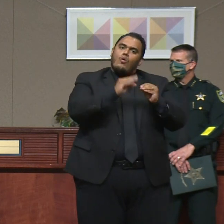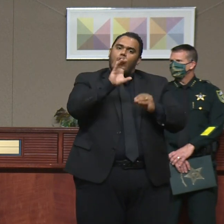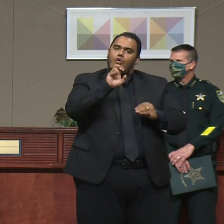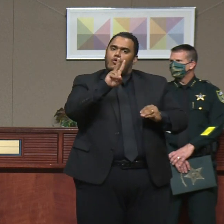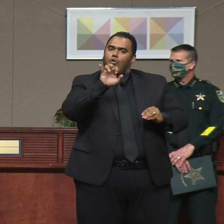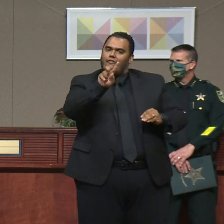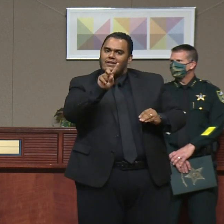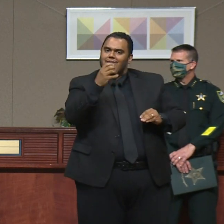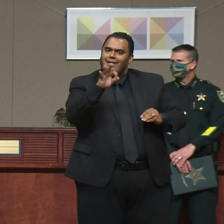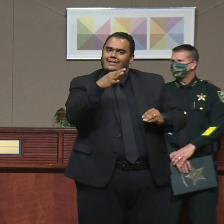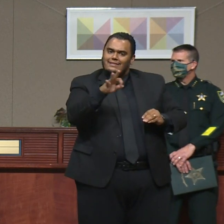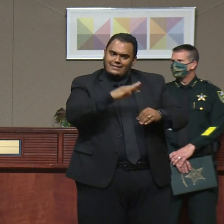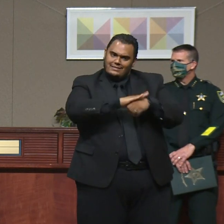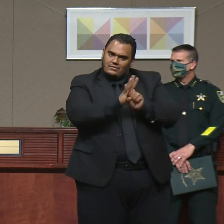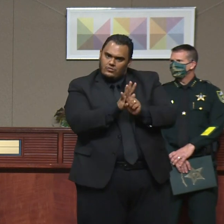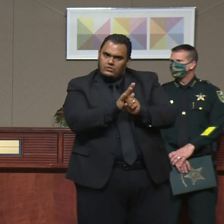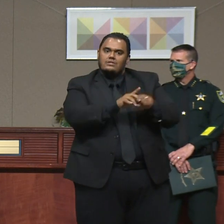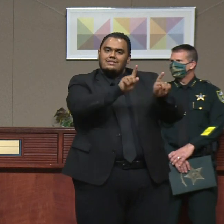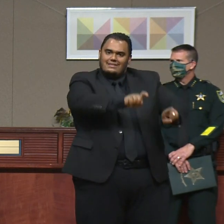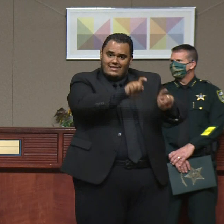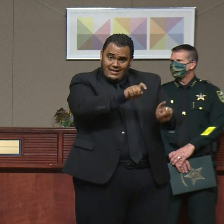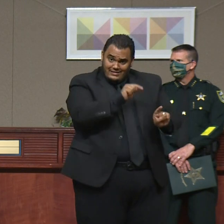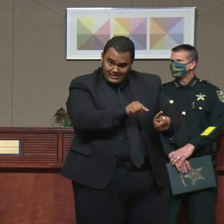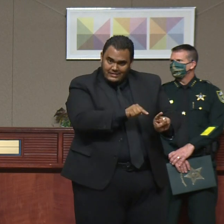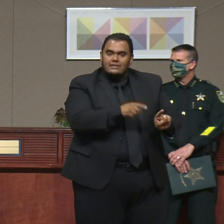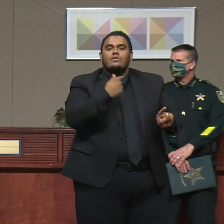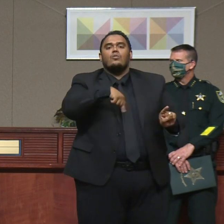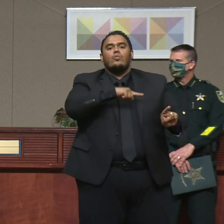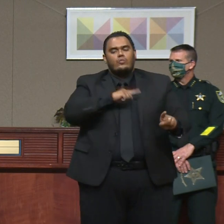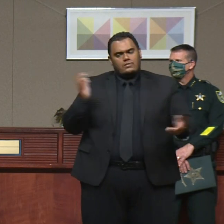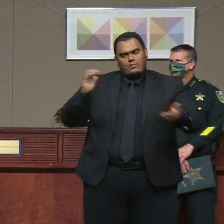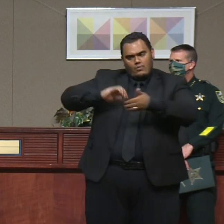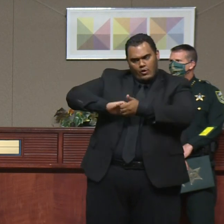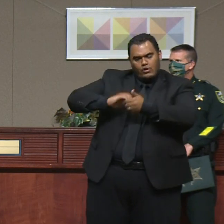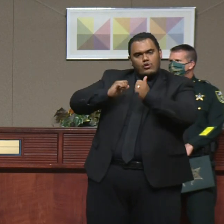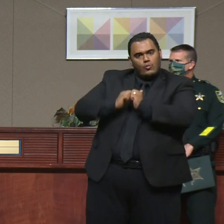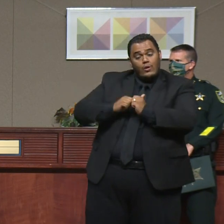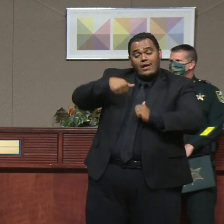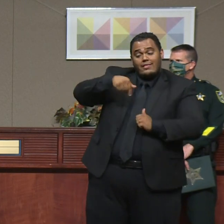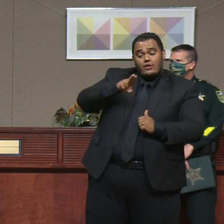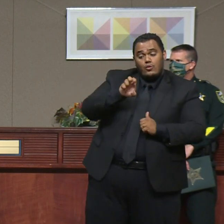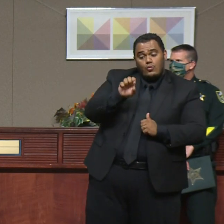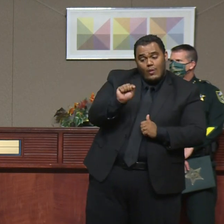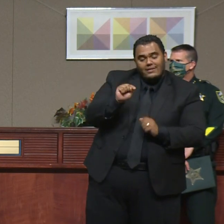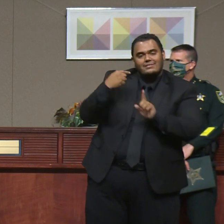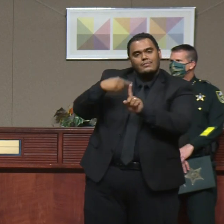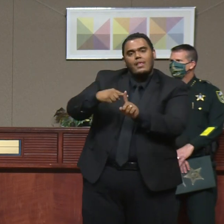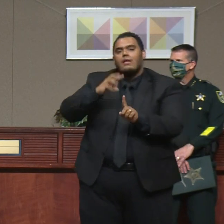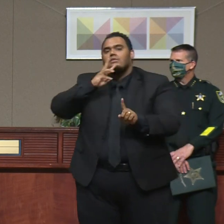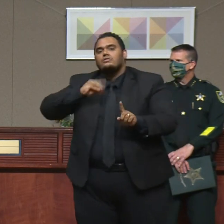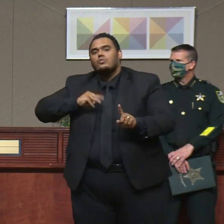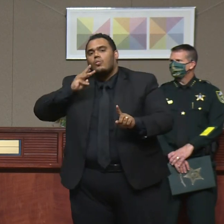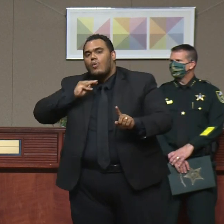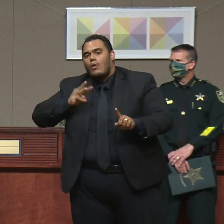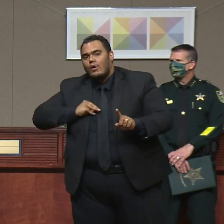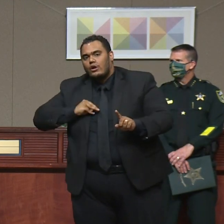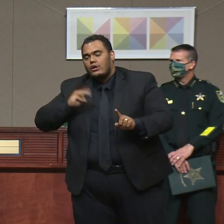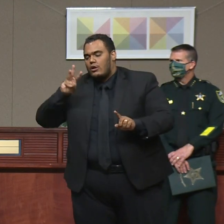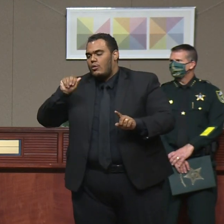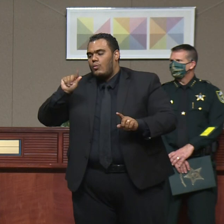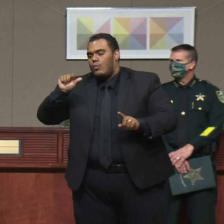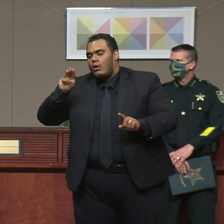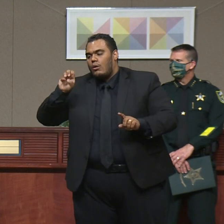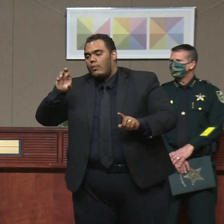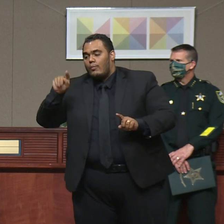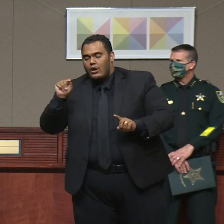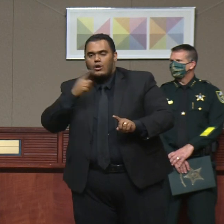City of Orlando partnership with Walmart and Quest Diagnostics, we launched a drive-through testing site on Goldenrod Road. The site will be